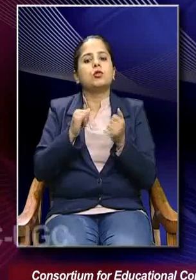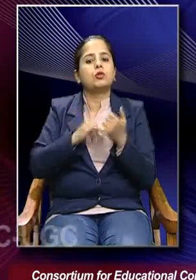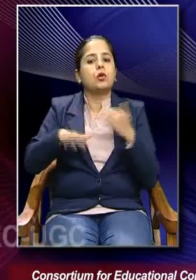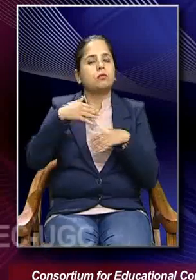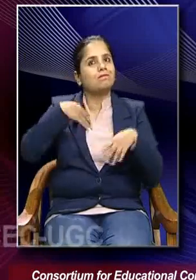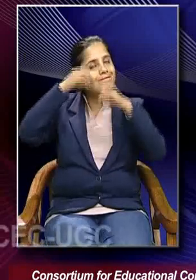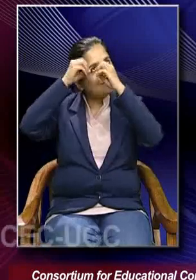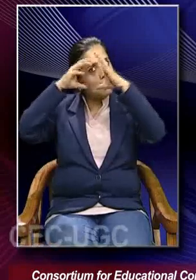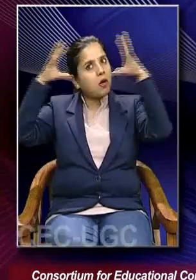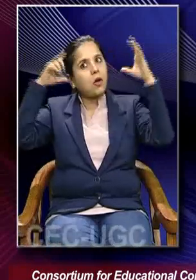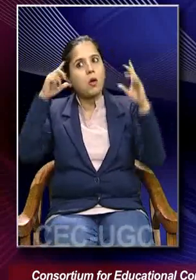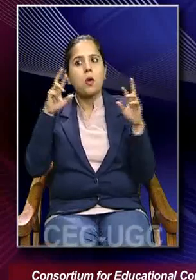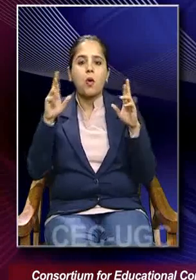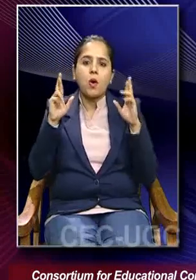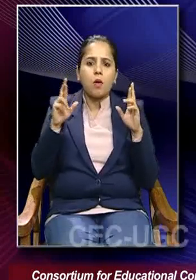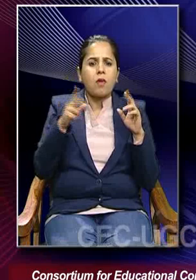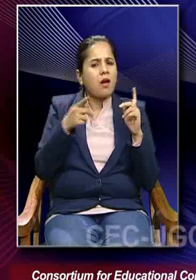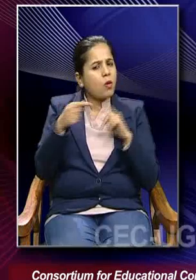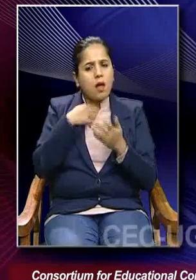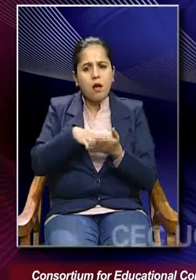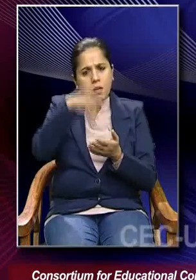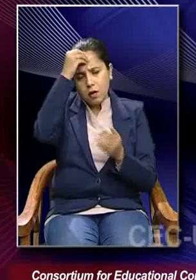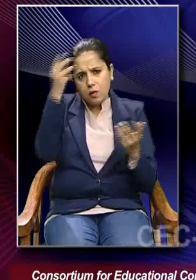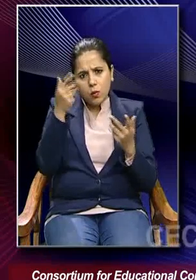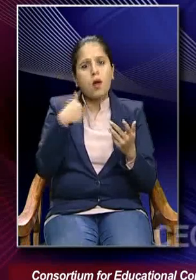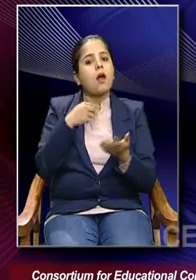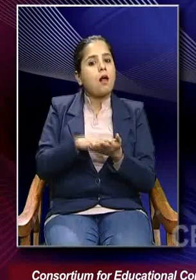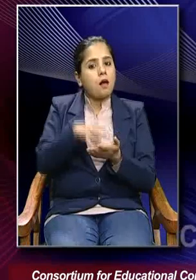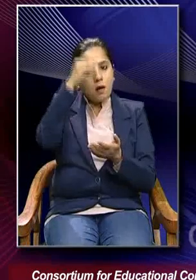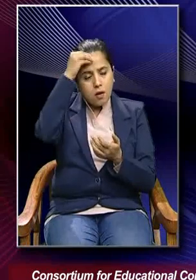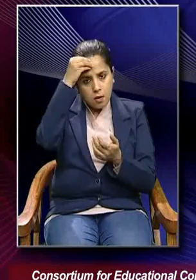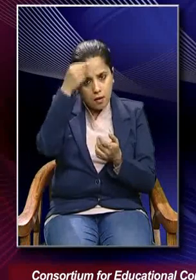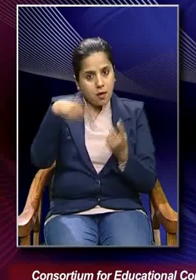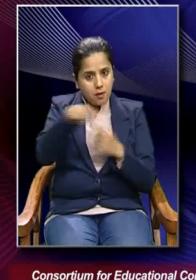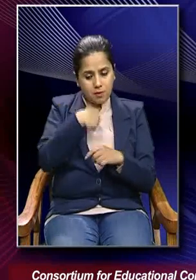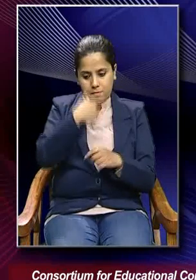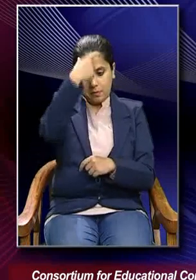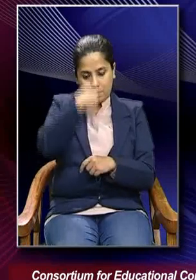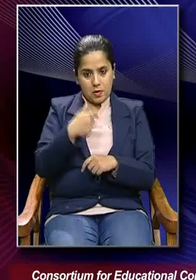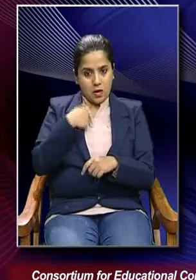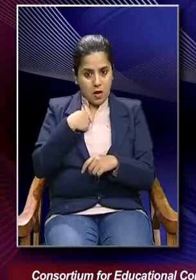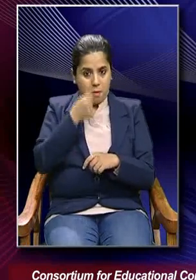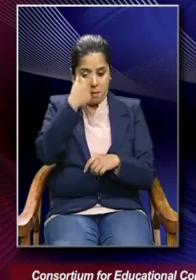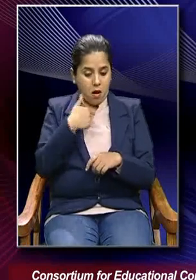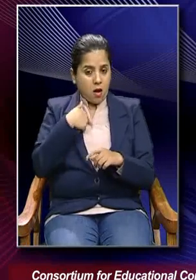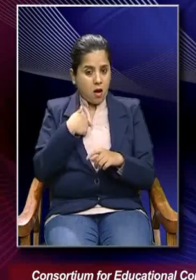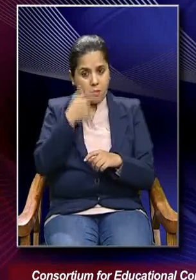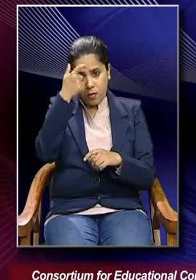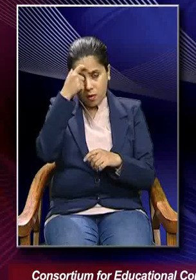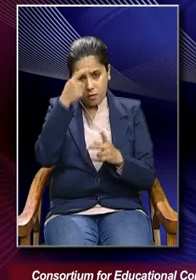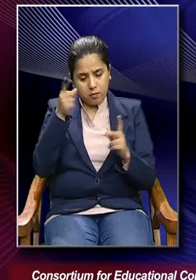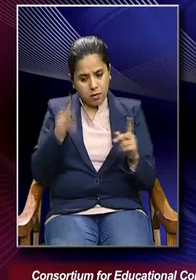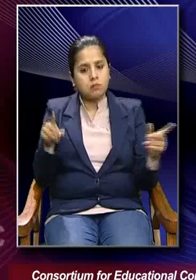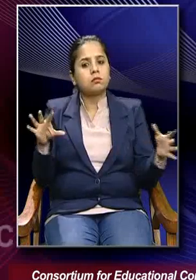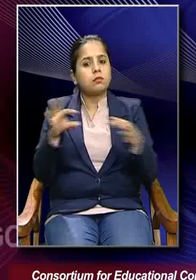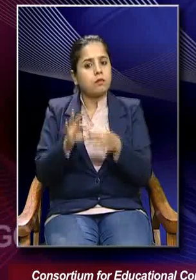imagination. Because what did we learn? We learned that as an individual personal problem has to be connected